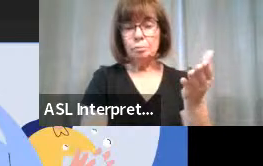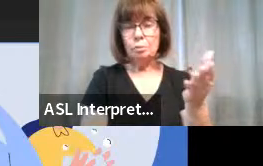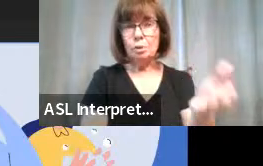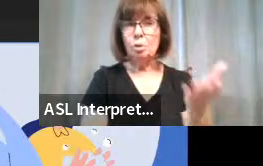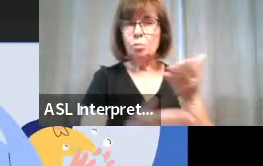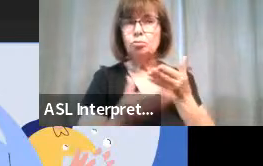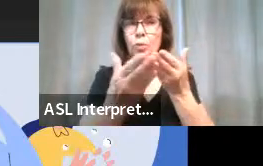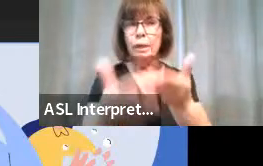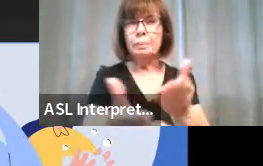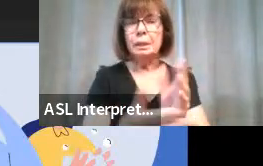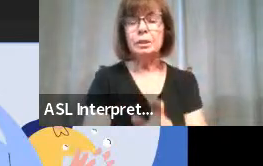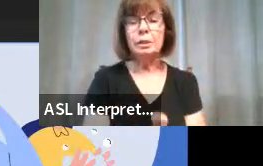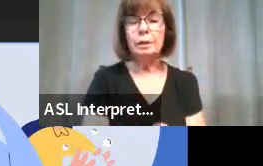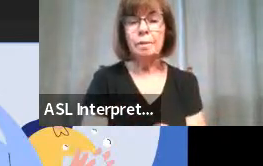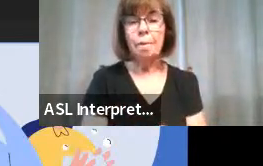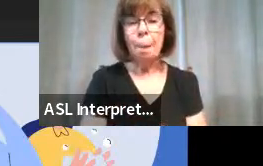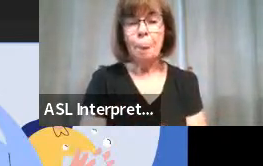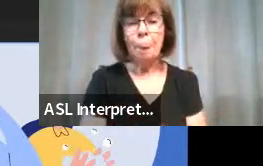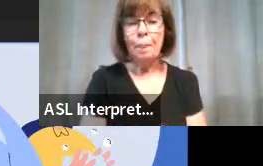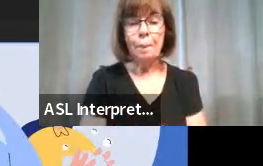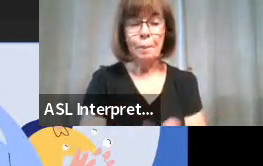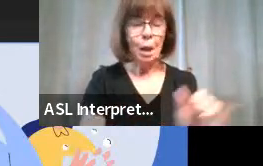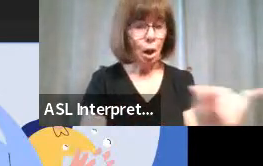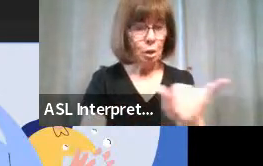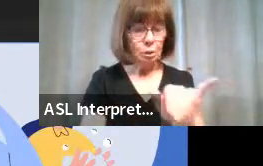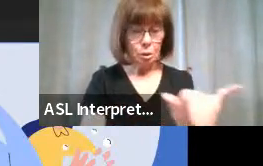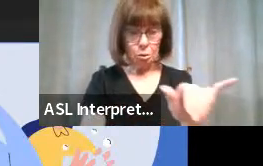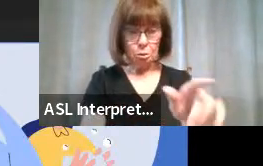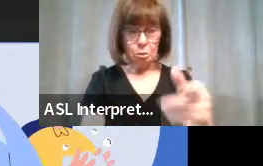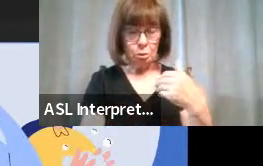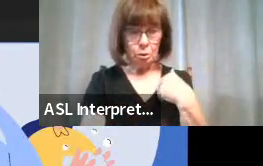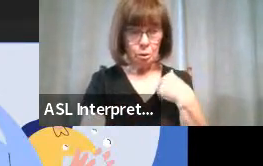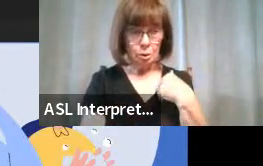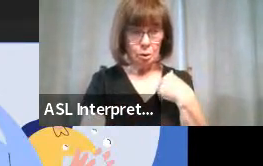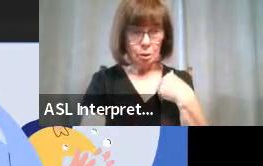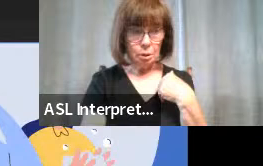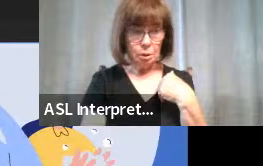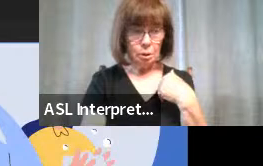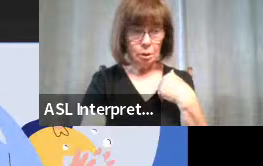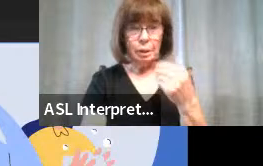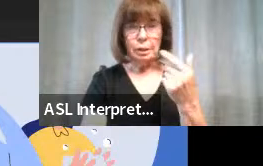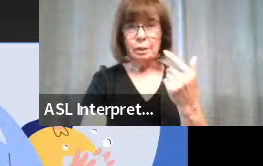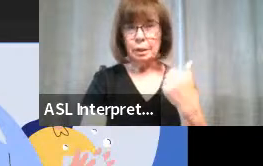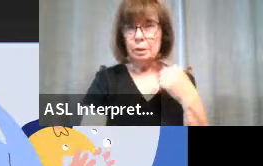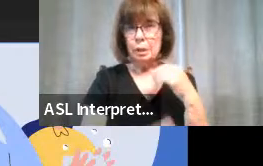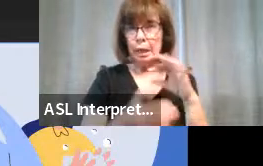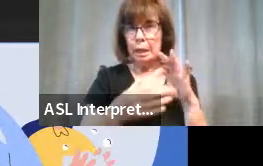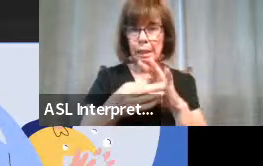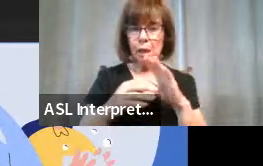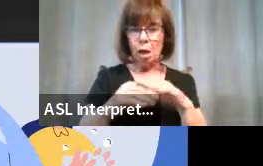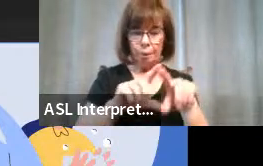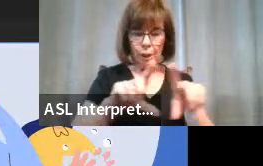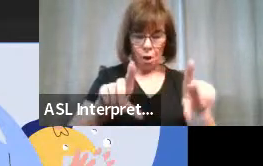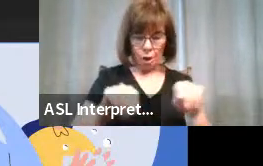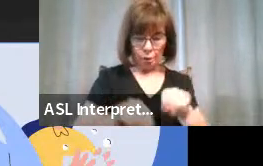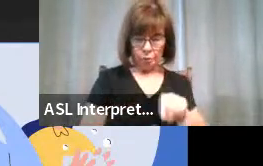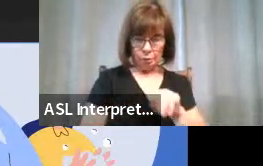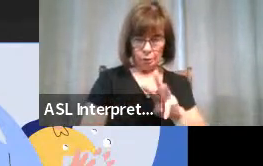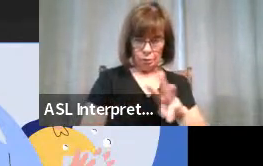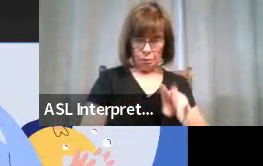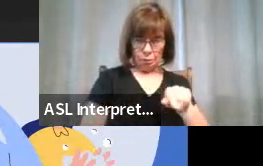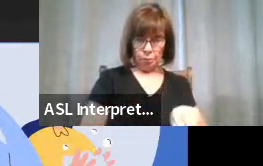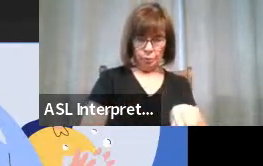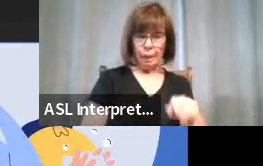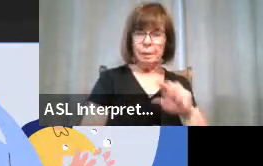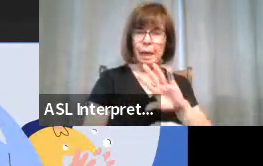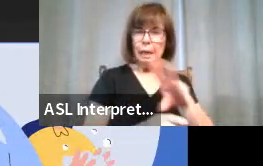recommendations. So there's also a link, there's QR codes and links on that card, including some instructional videos